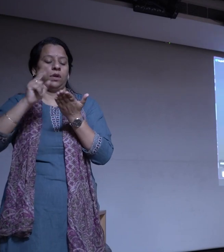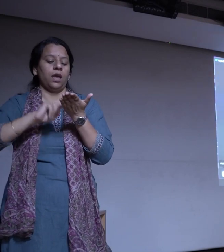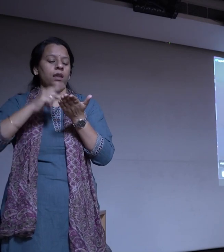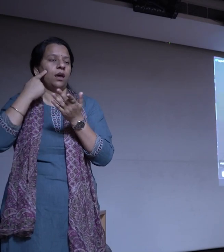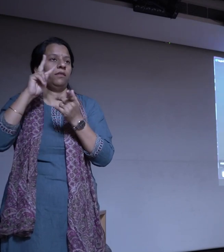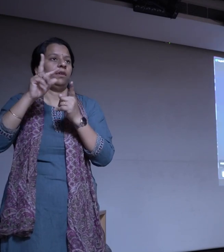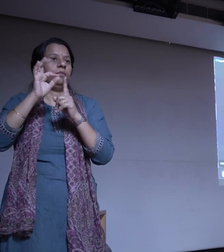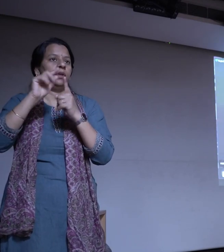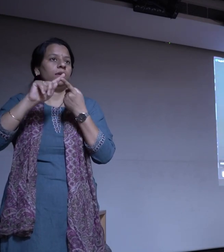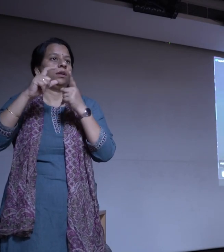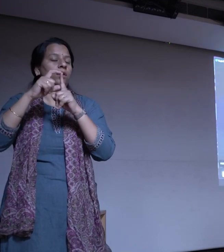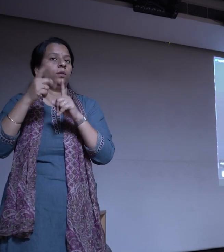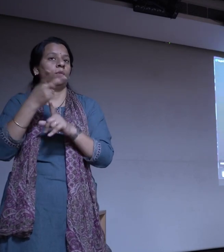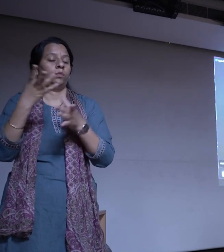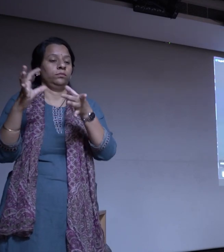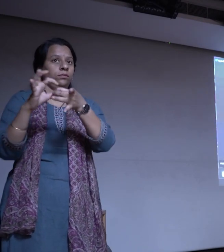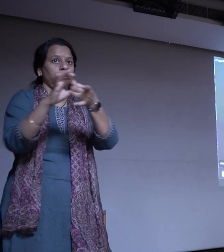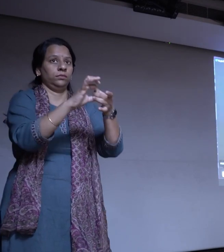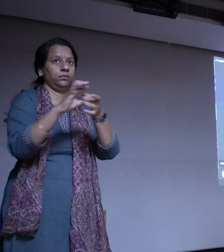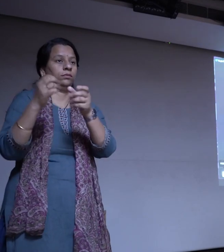in and I